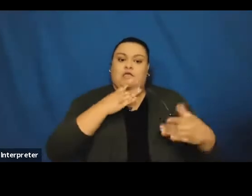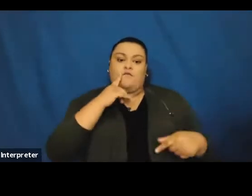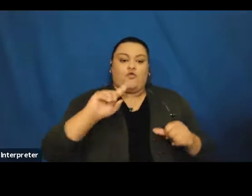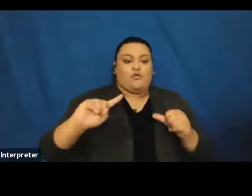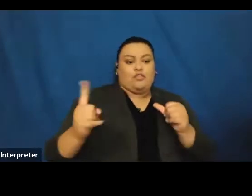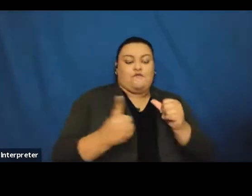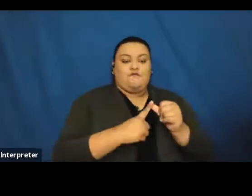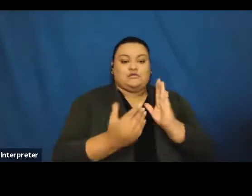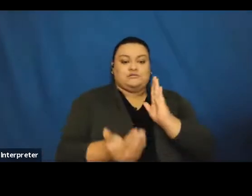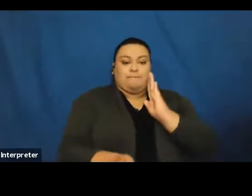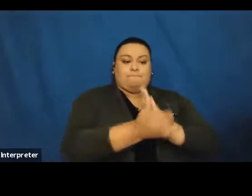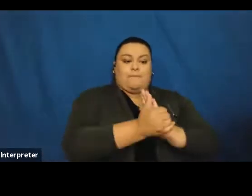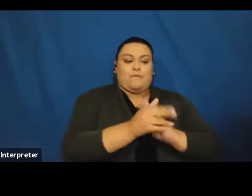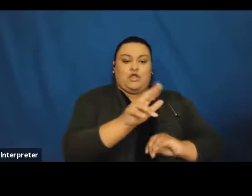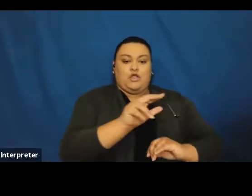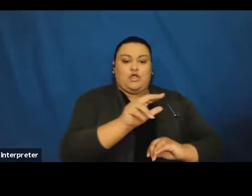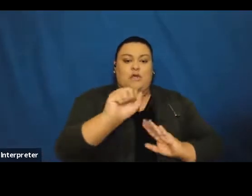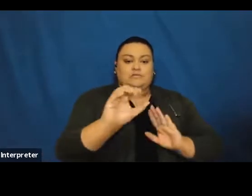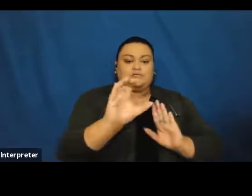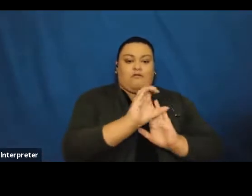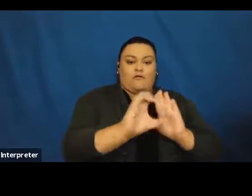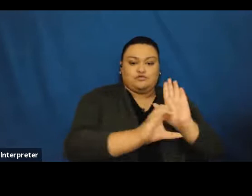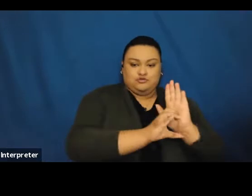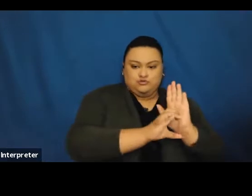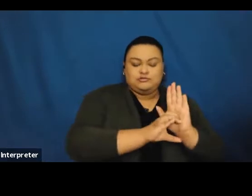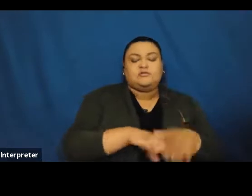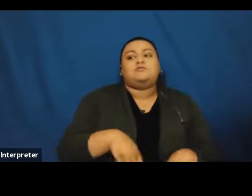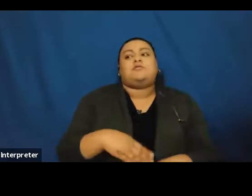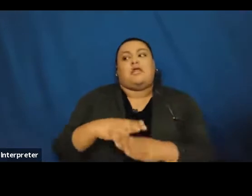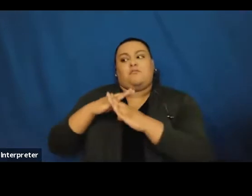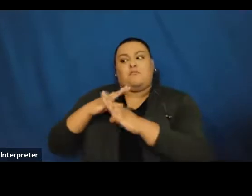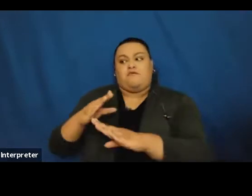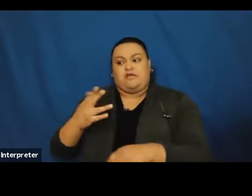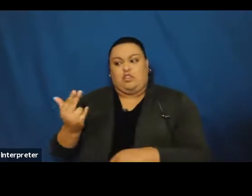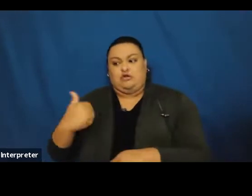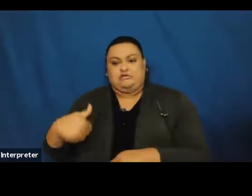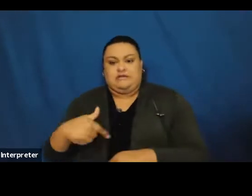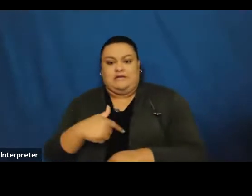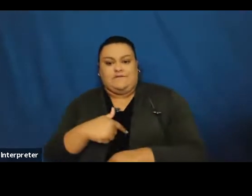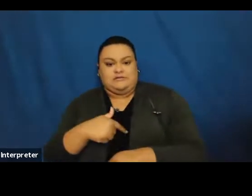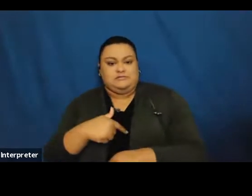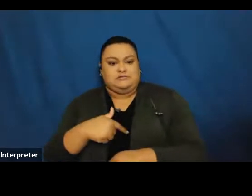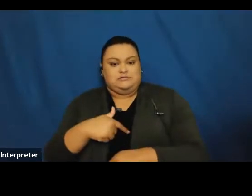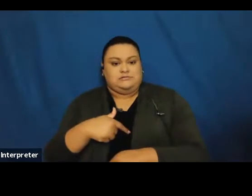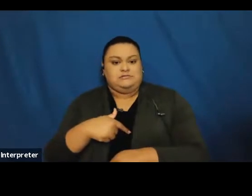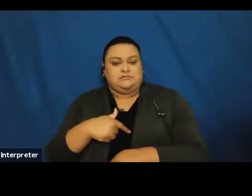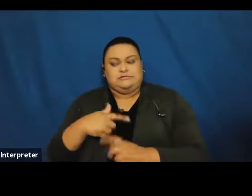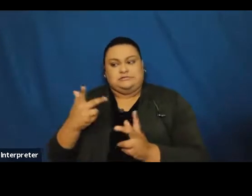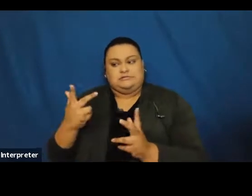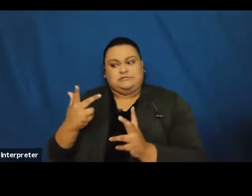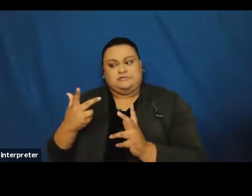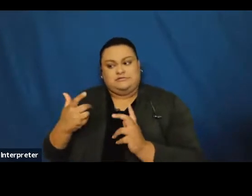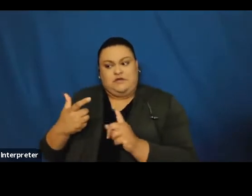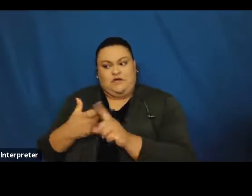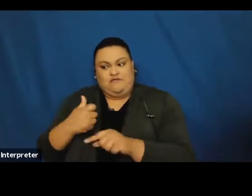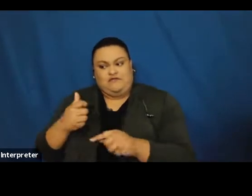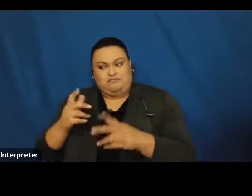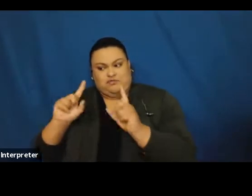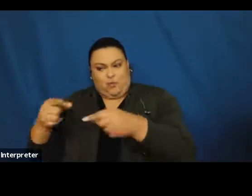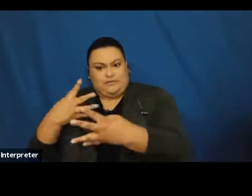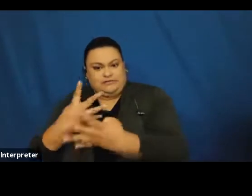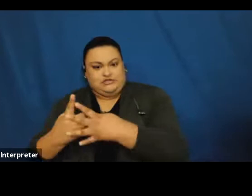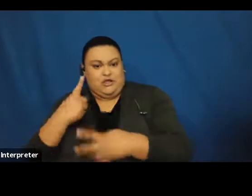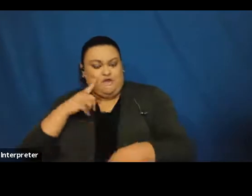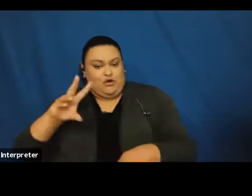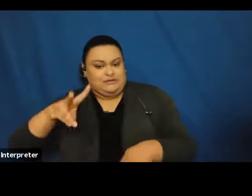Constitution that prevented the 13 of us that were indicted for conspiracy from serving 66 years in prison. If it was enough